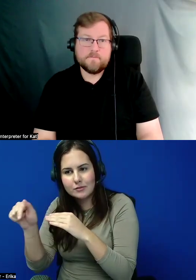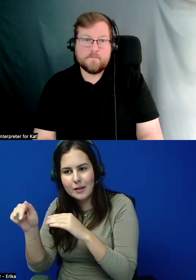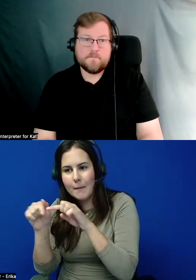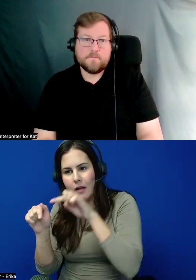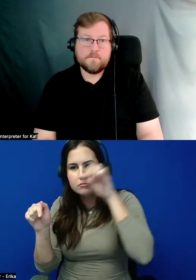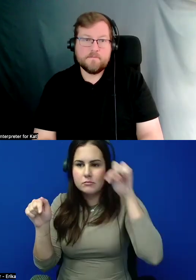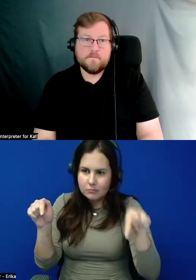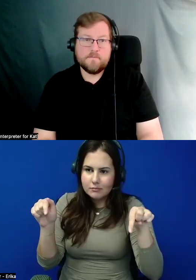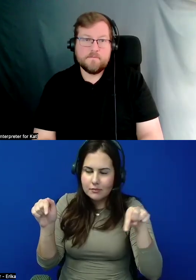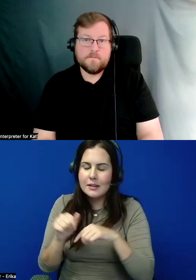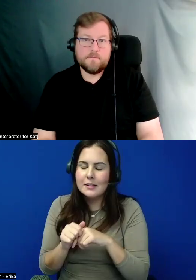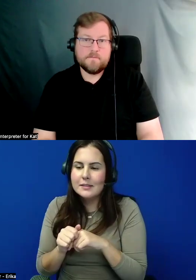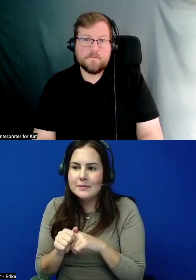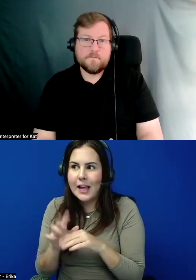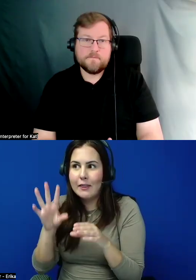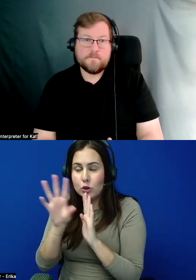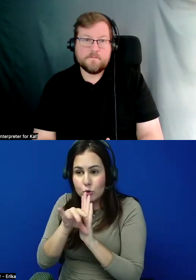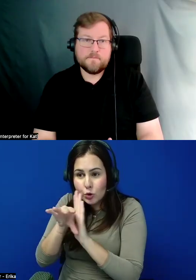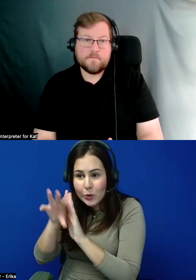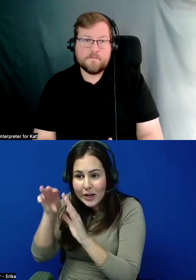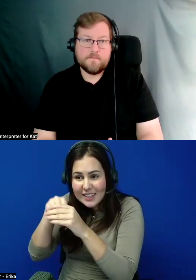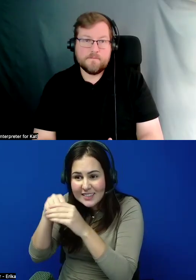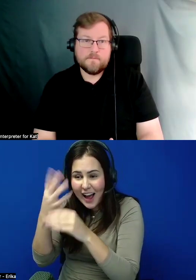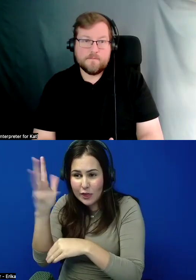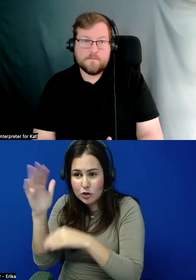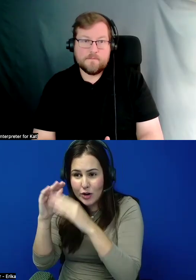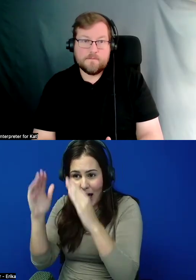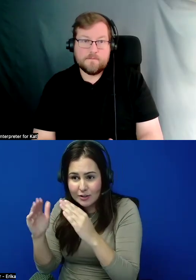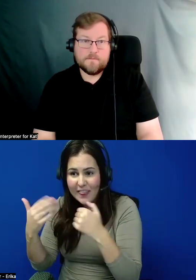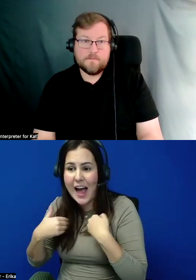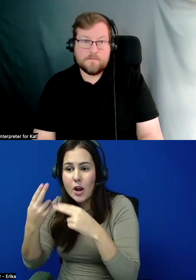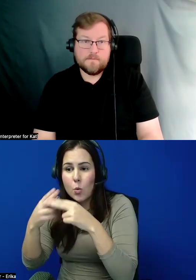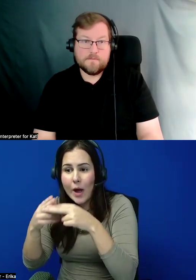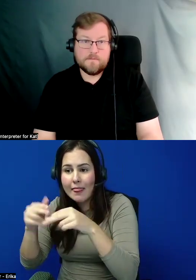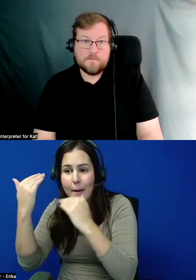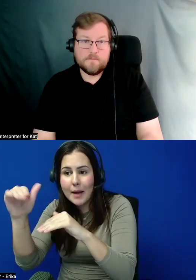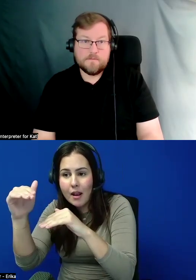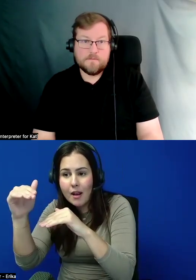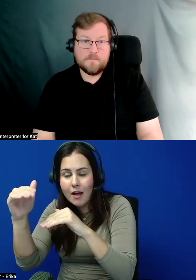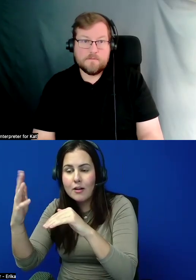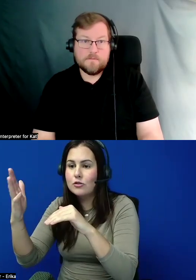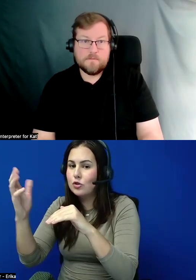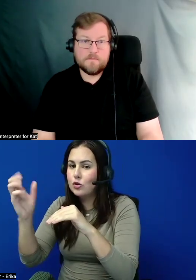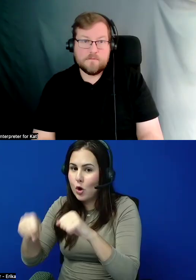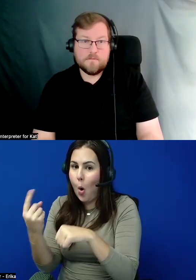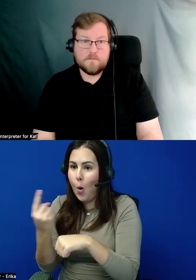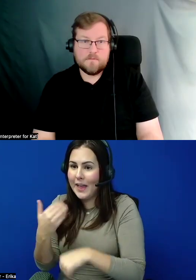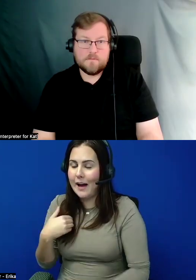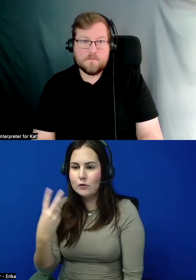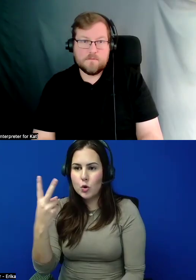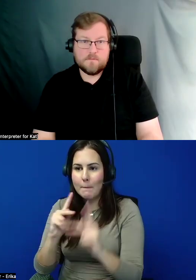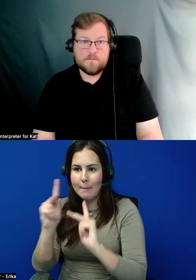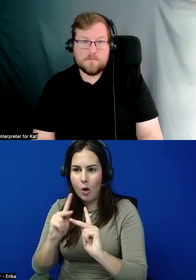Lodge, they had a weight limit, so you could only have 2 people at a time on the rope bridge or 5 people in a